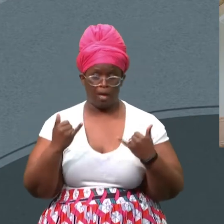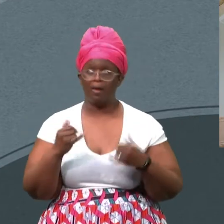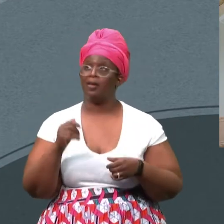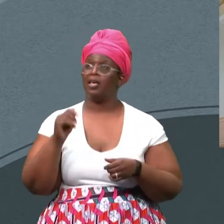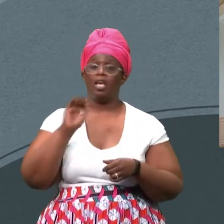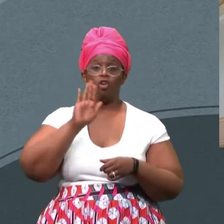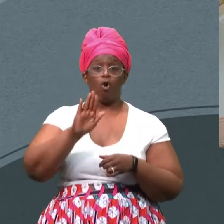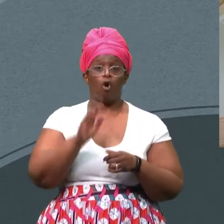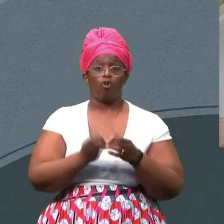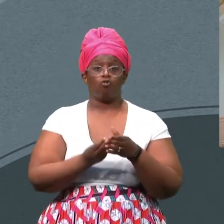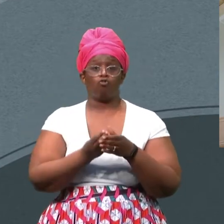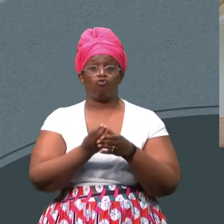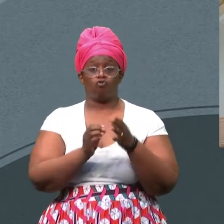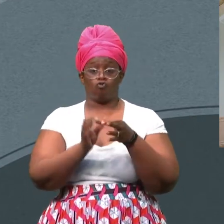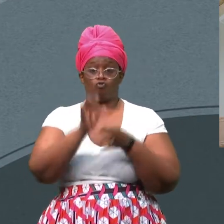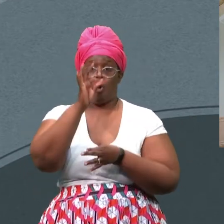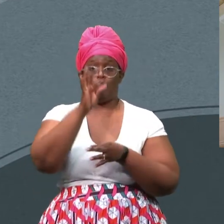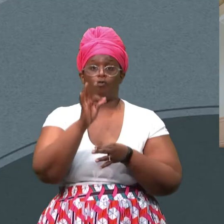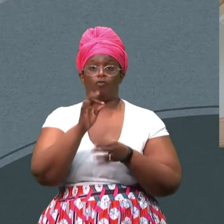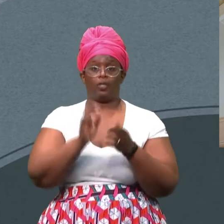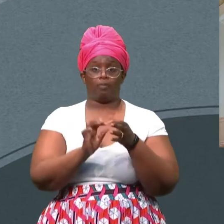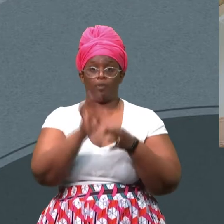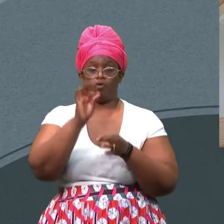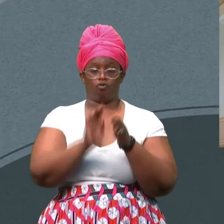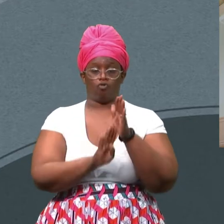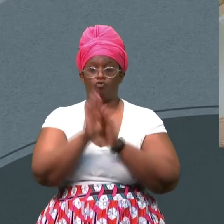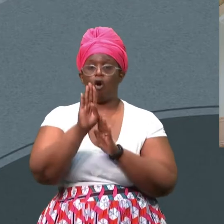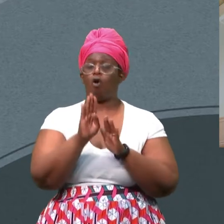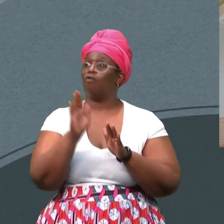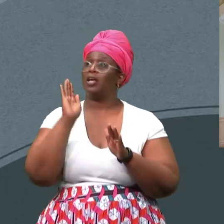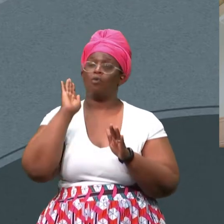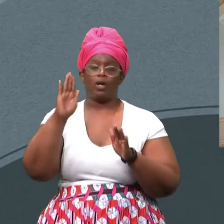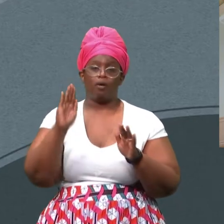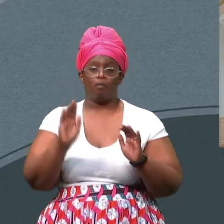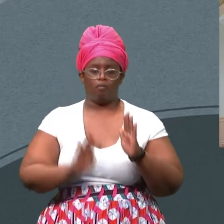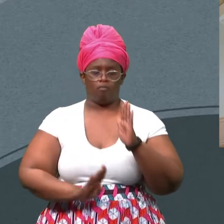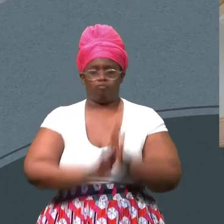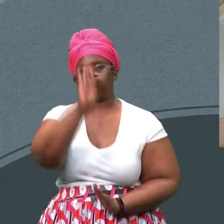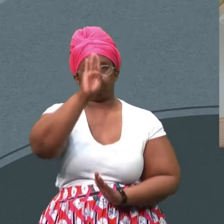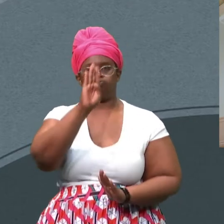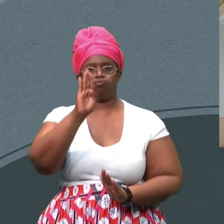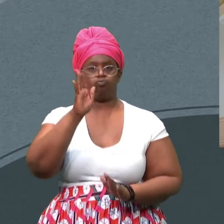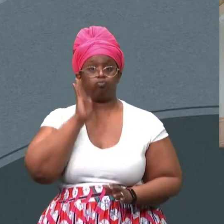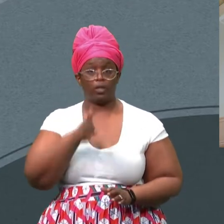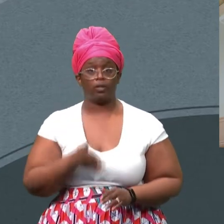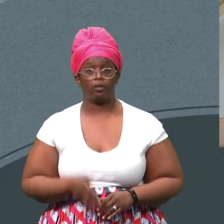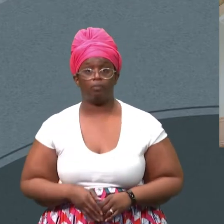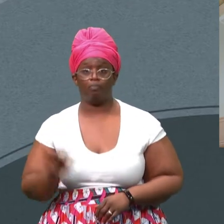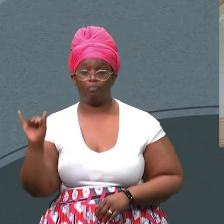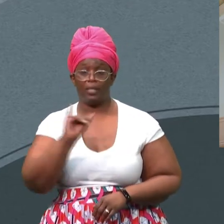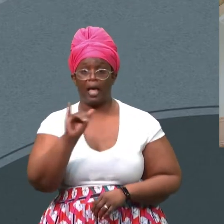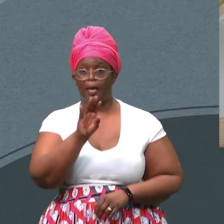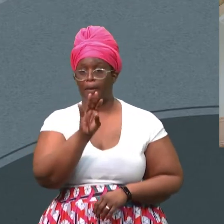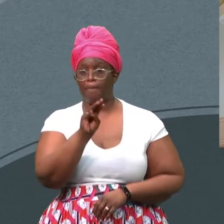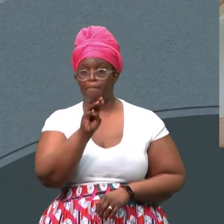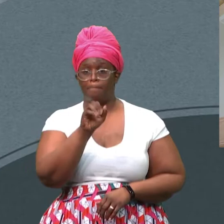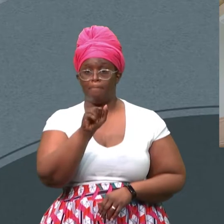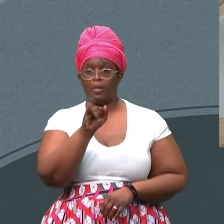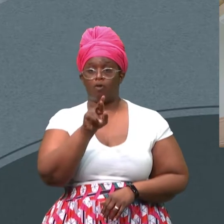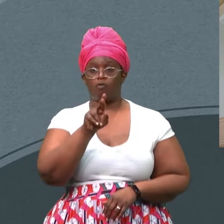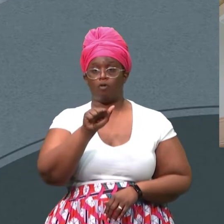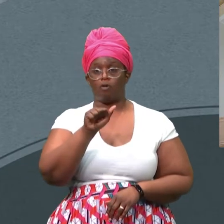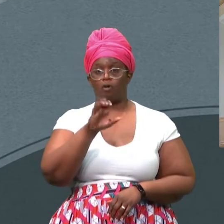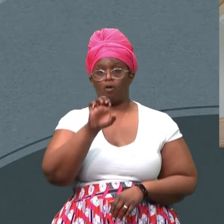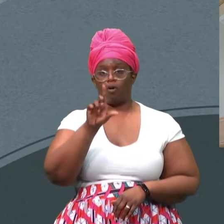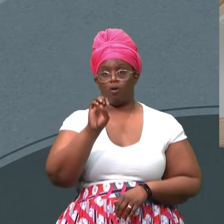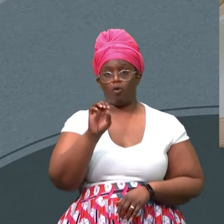growth. It's going to be like miracle grow on your life. If you would trust me today, I'm going to take the last 10 years of